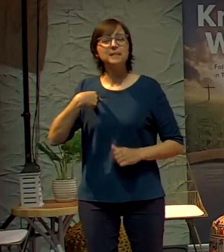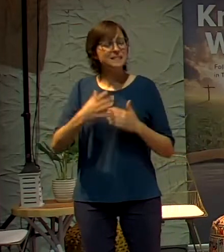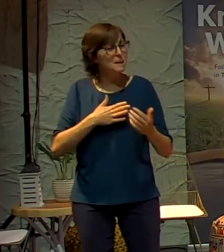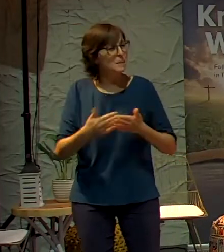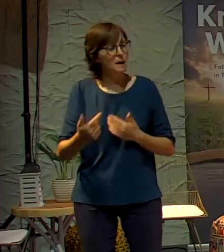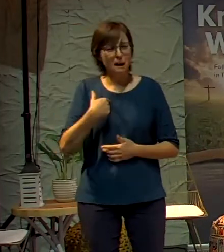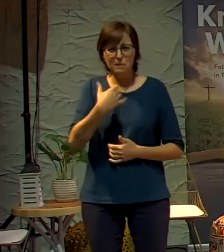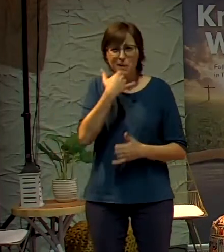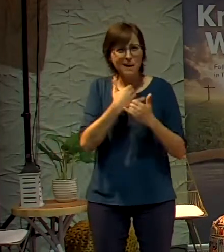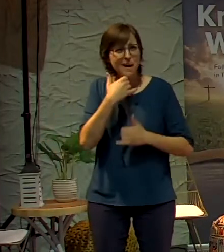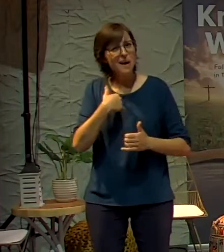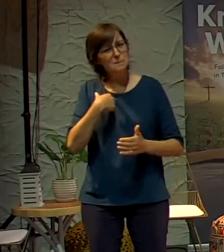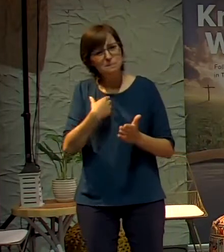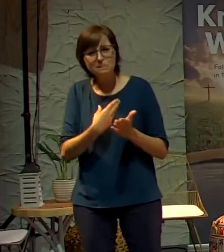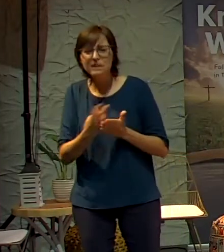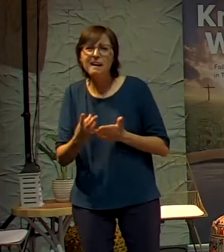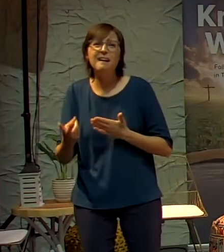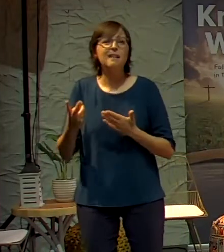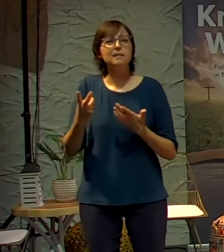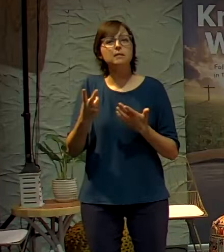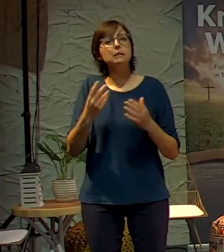me. He teaches me. He heals me.